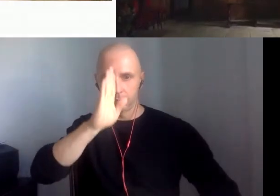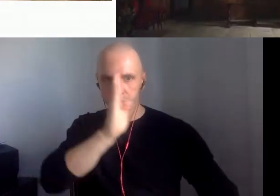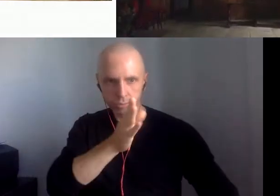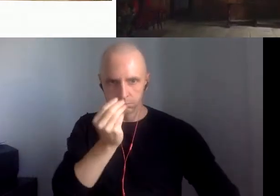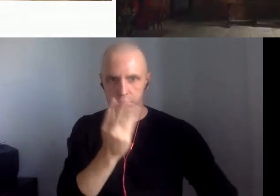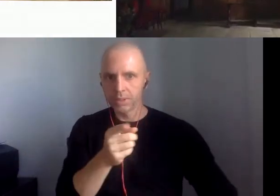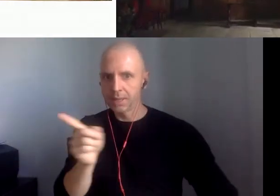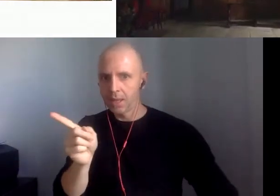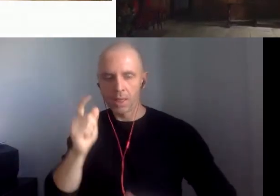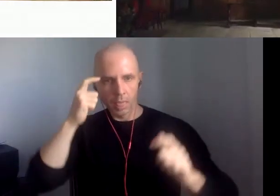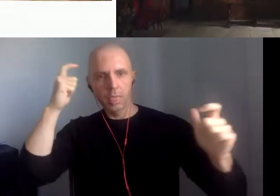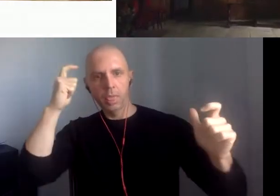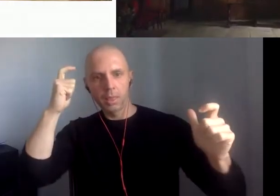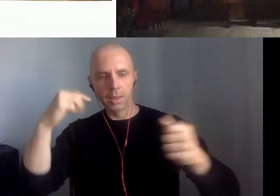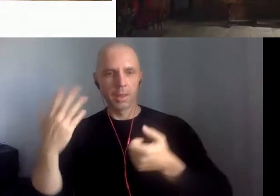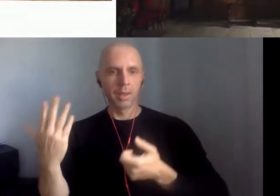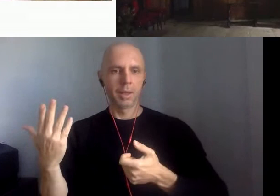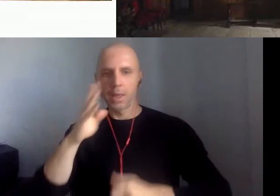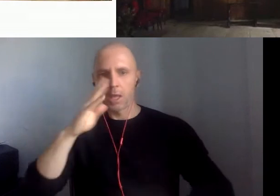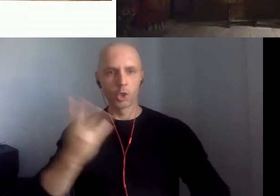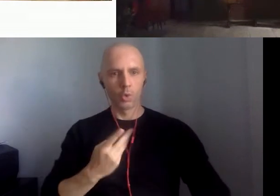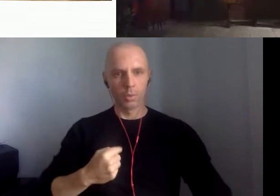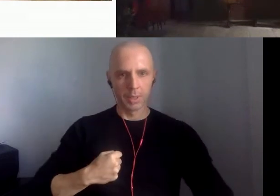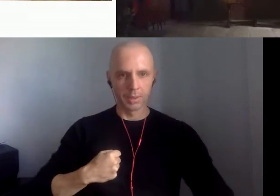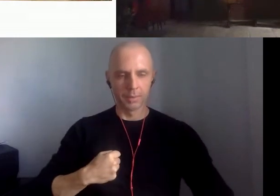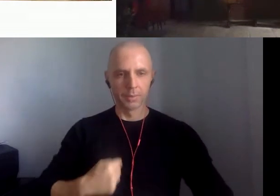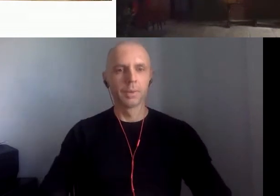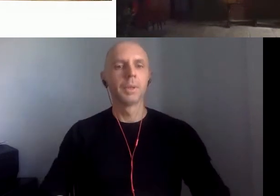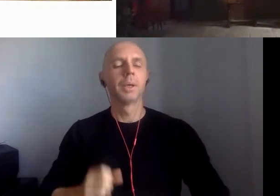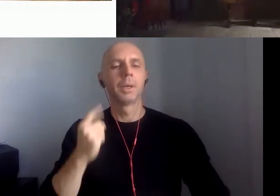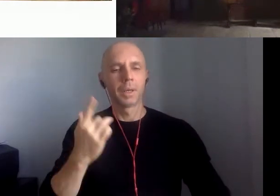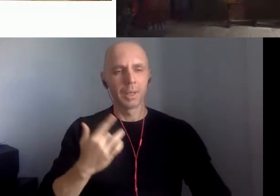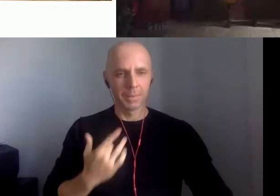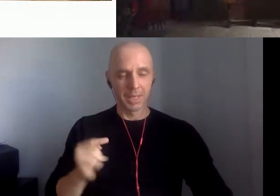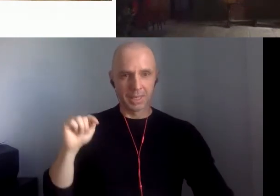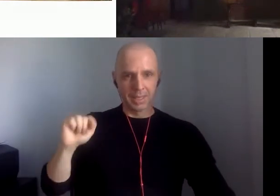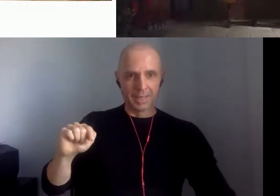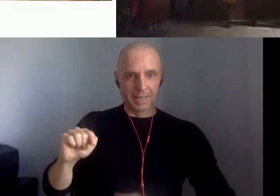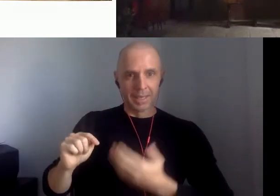a character who is caught up in conflicts between powerful and corrupt political figures.